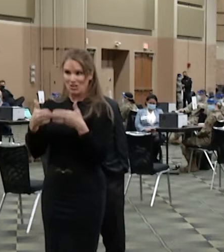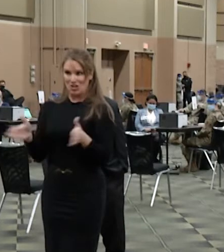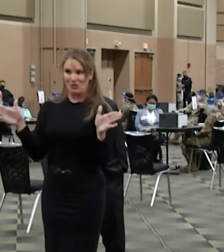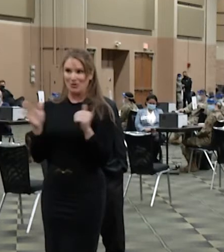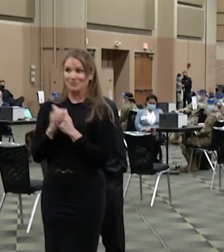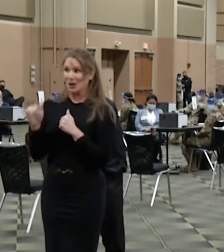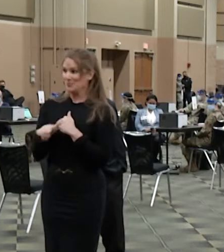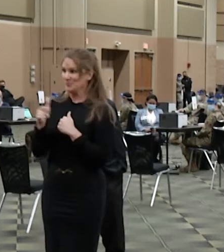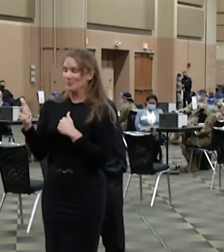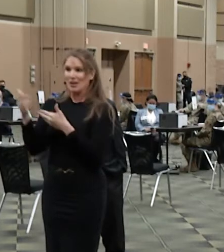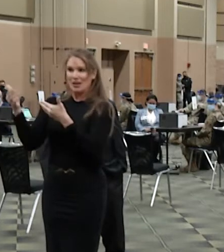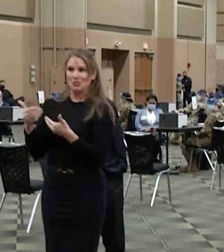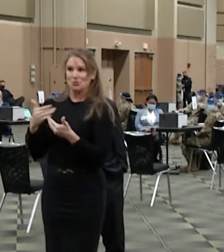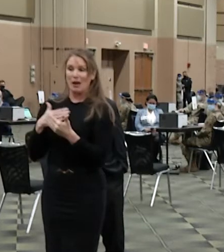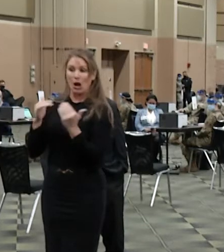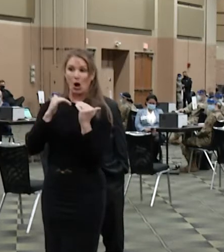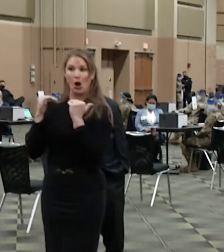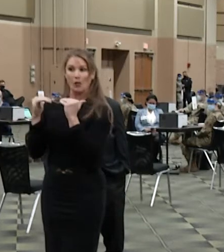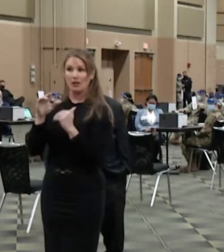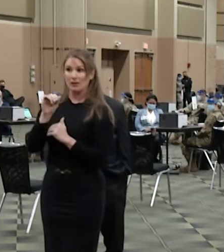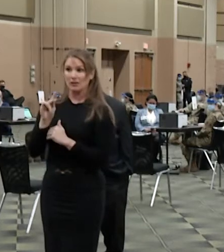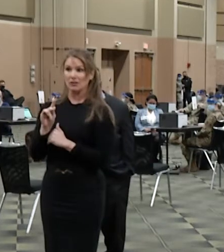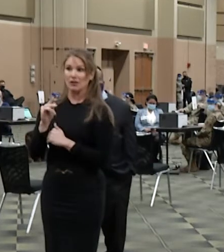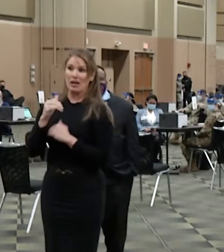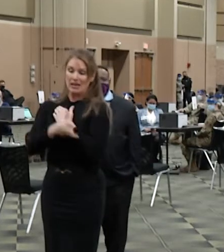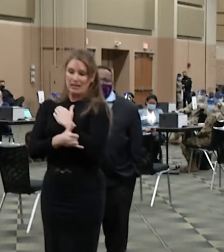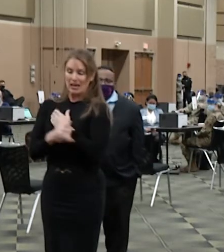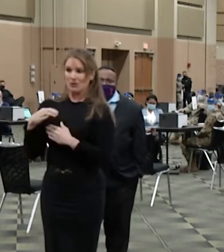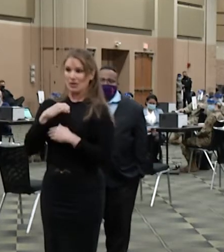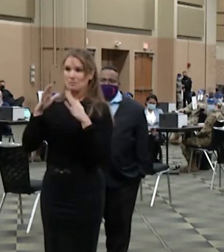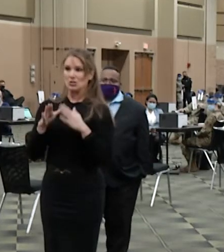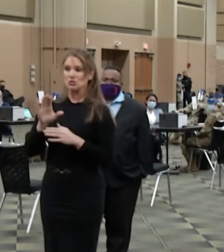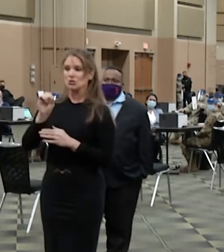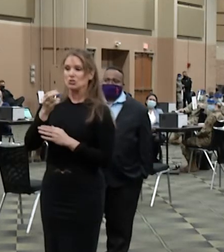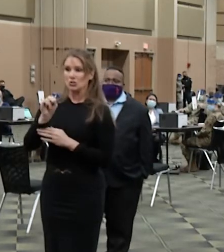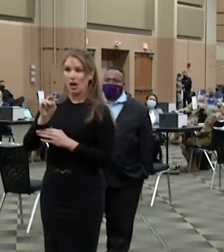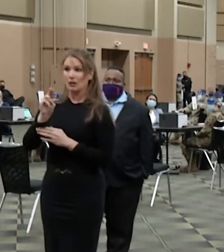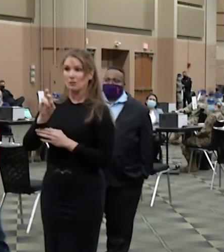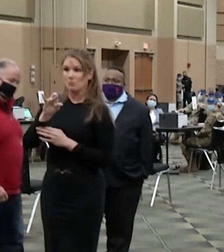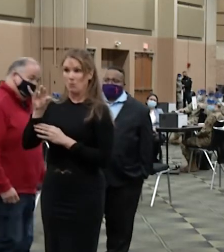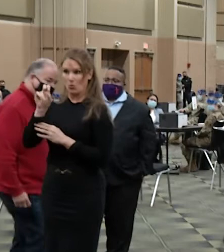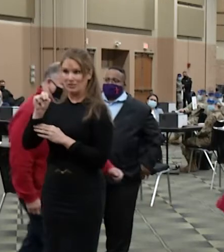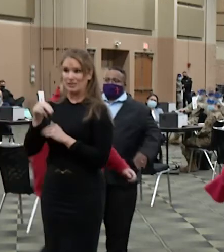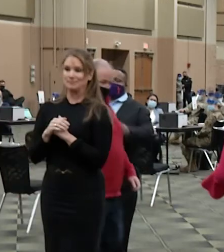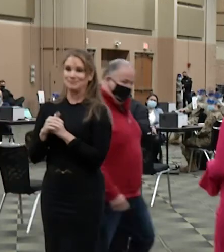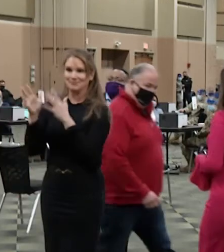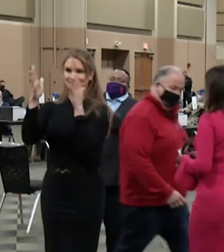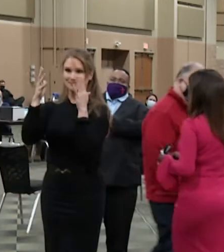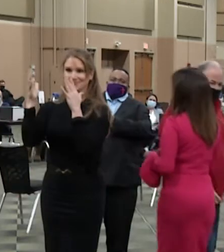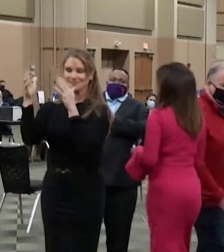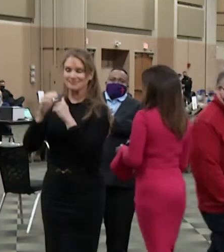with that, I'd like to introduce my colleague, Cook County Commissioner Sean Morrison.